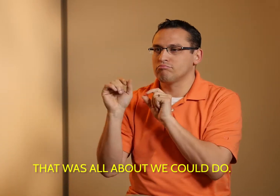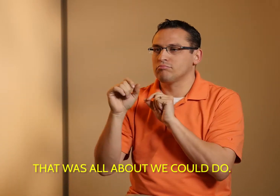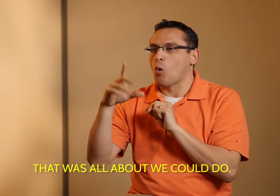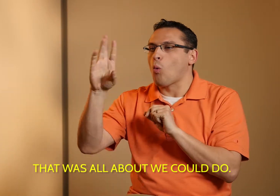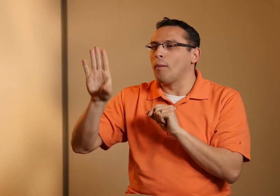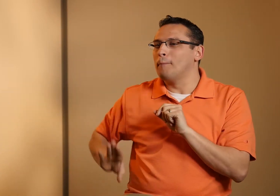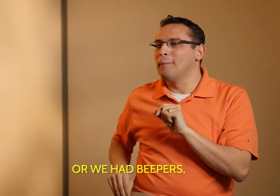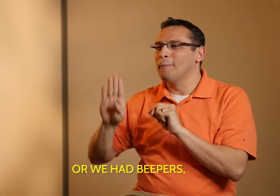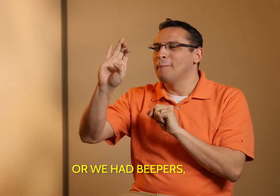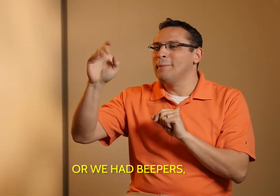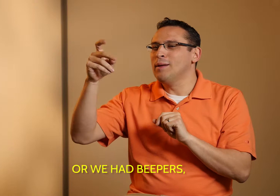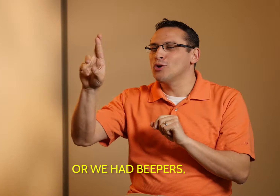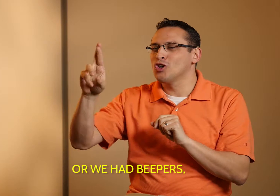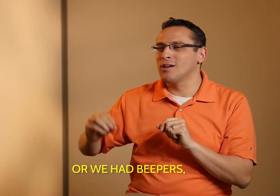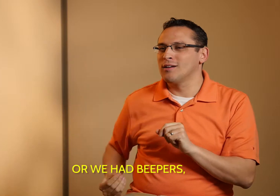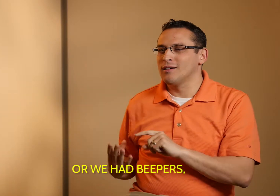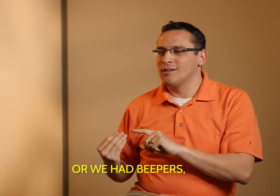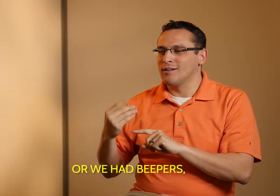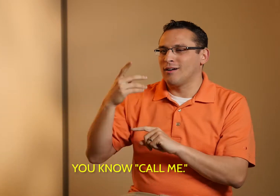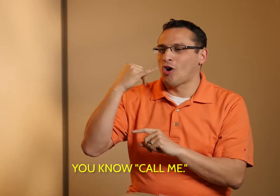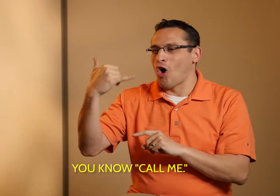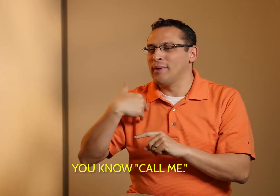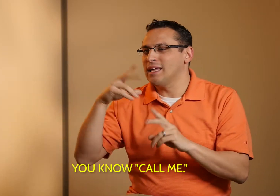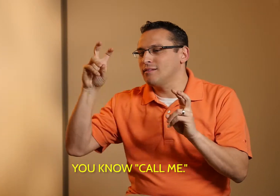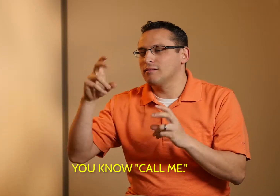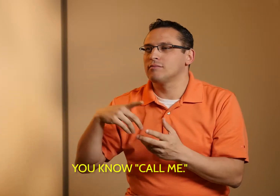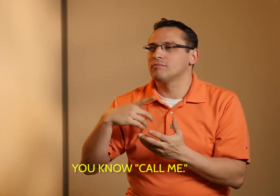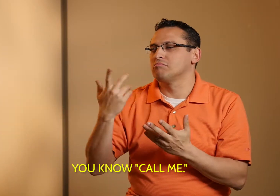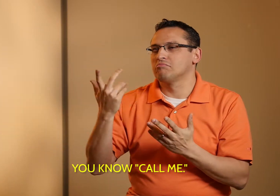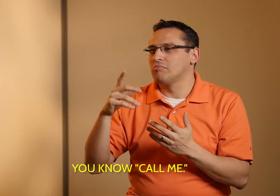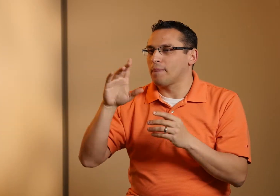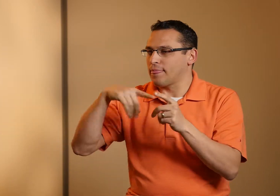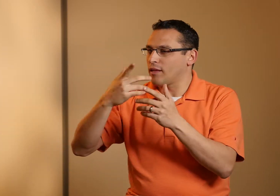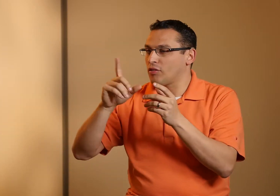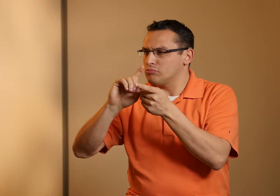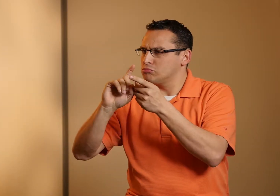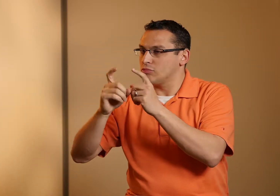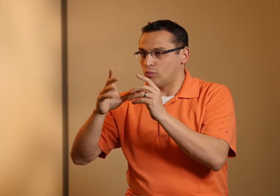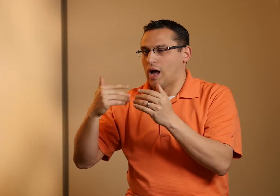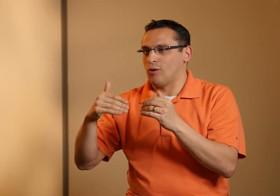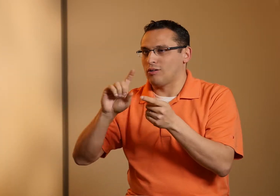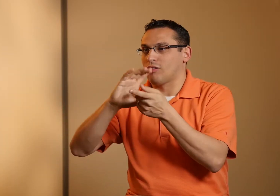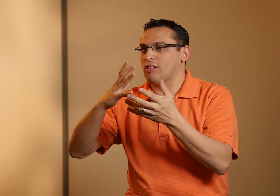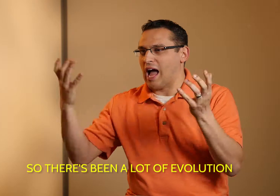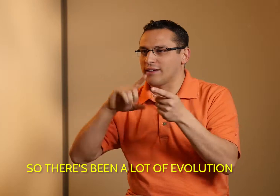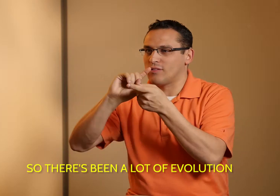do. Or we had beepers, you know, call me. So there's been